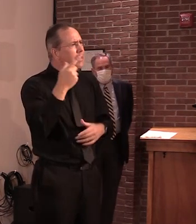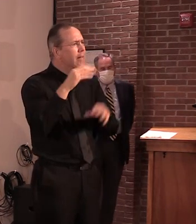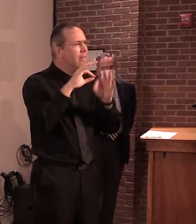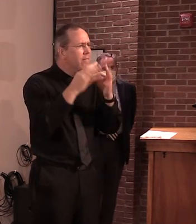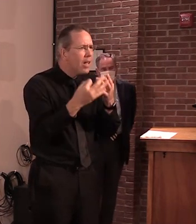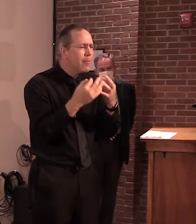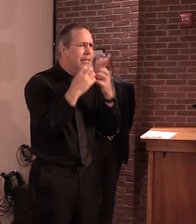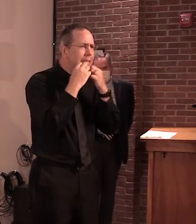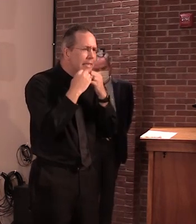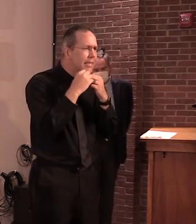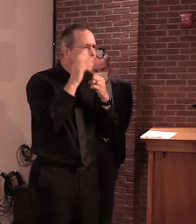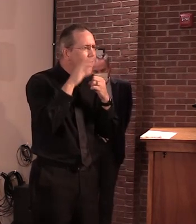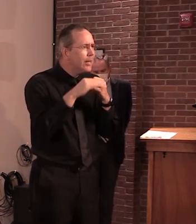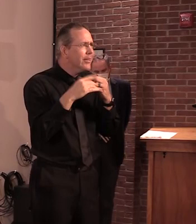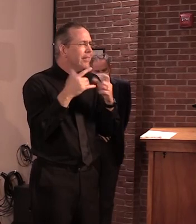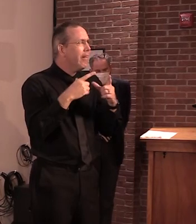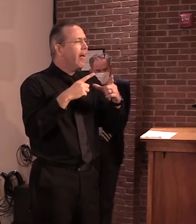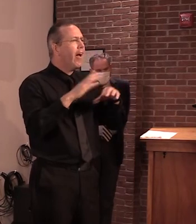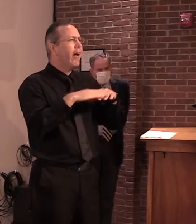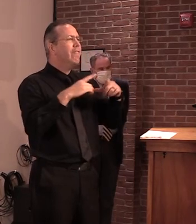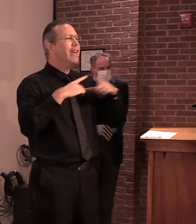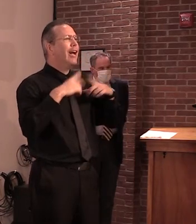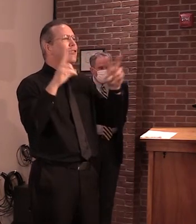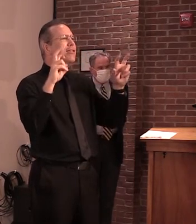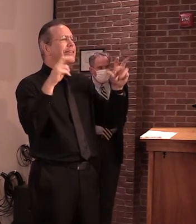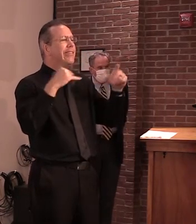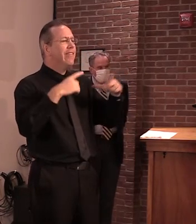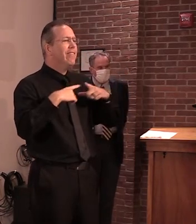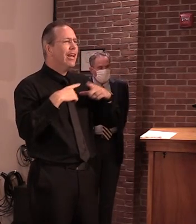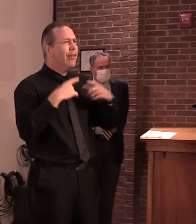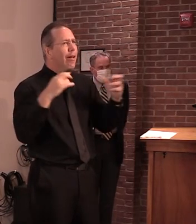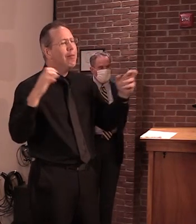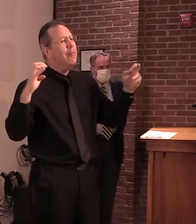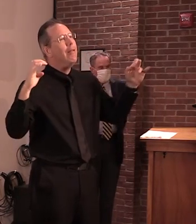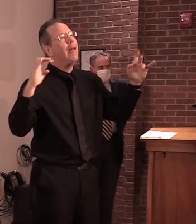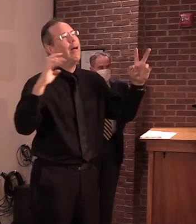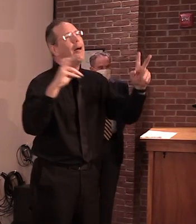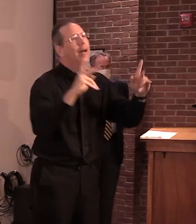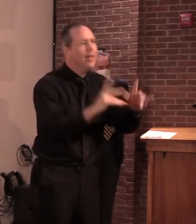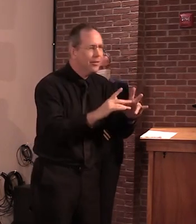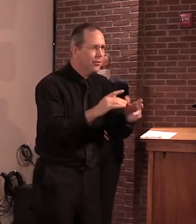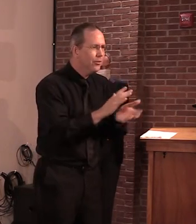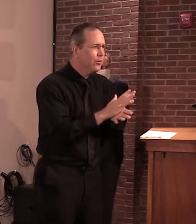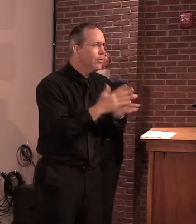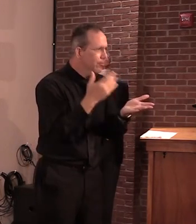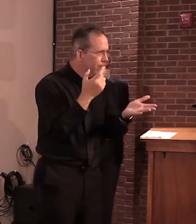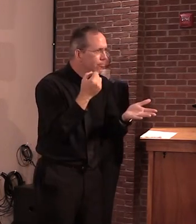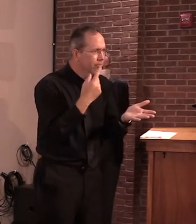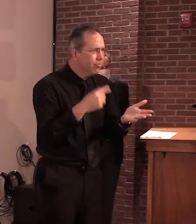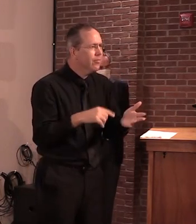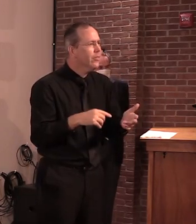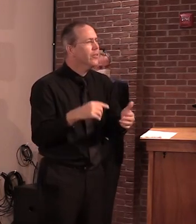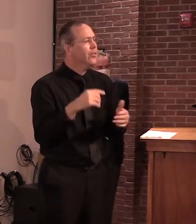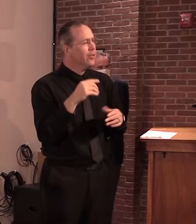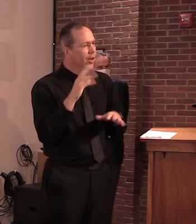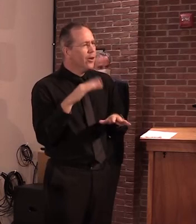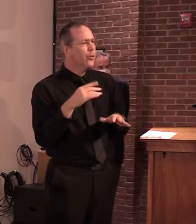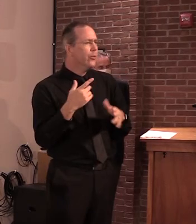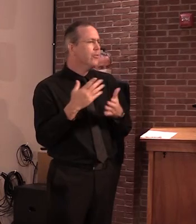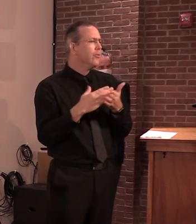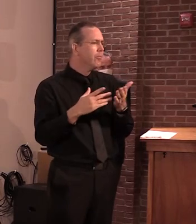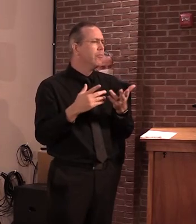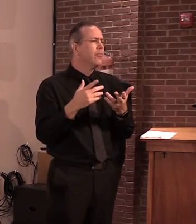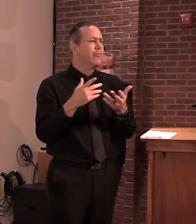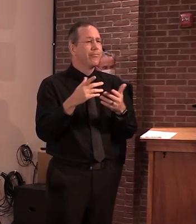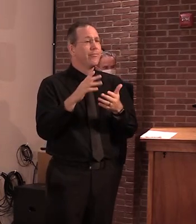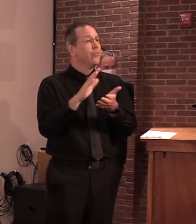getting through the summer, as well as appreciating the fact that many of the districts still need to put their plans and test their